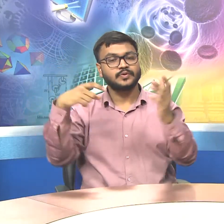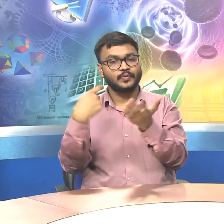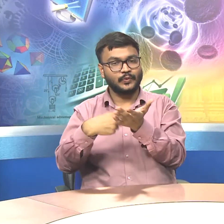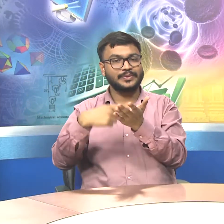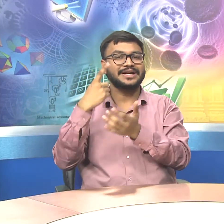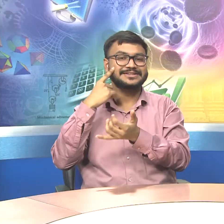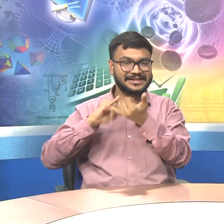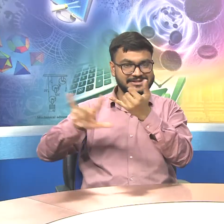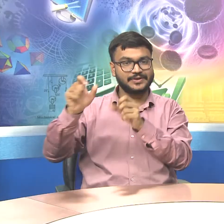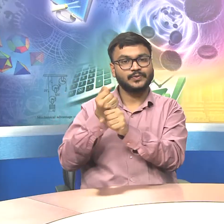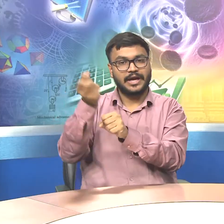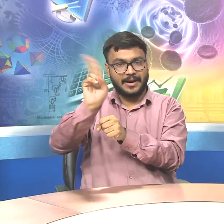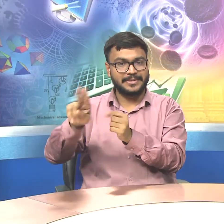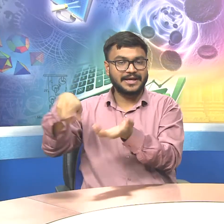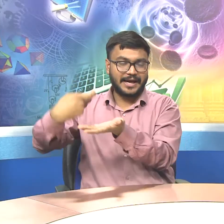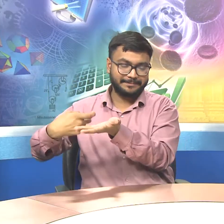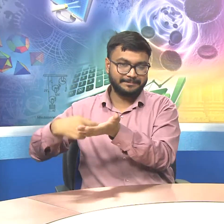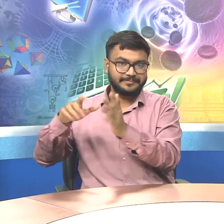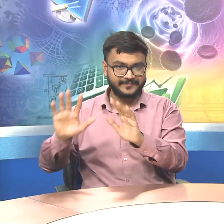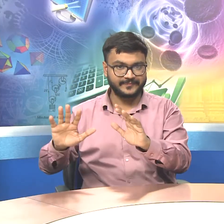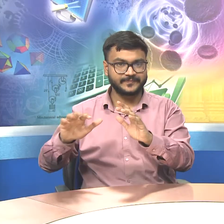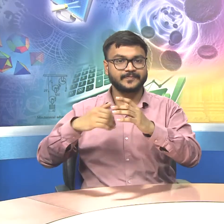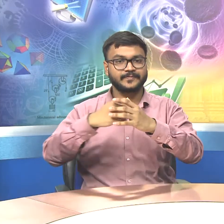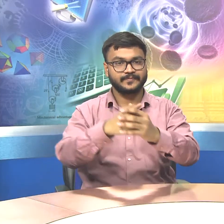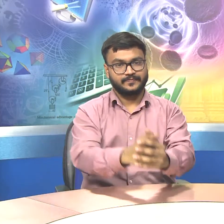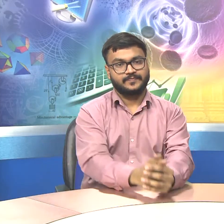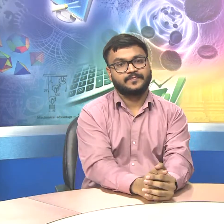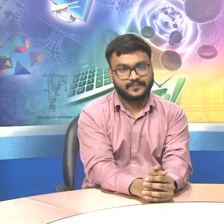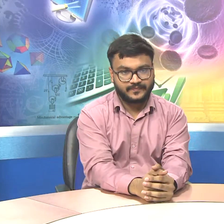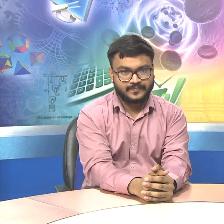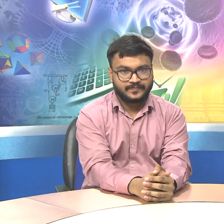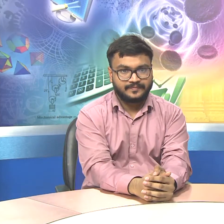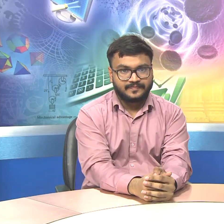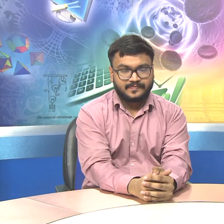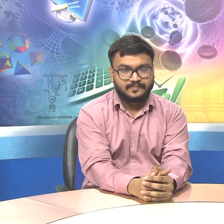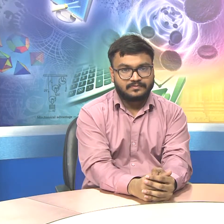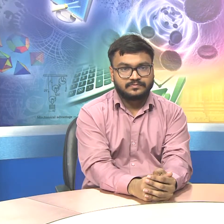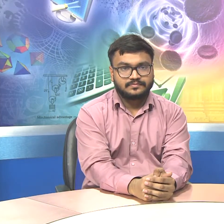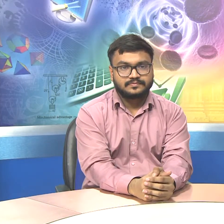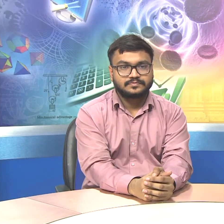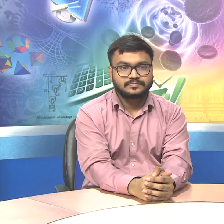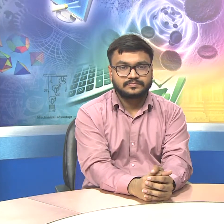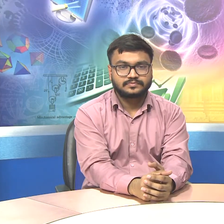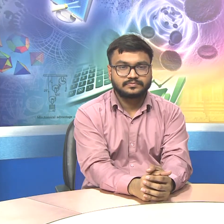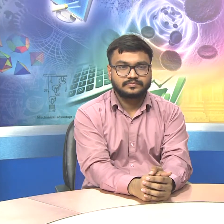example, where, which is depicting the place.